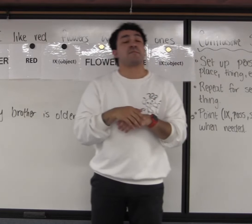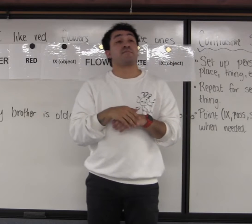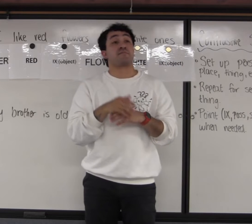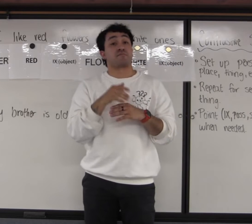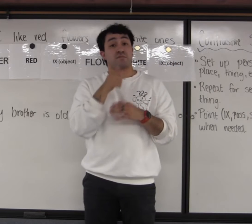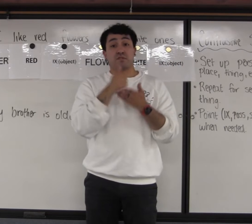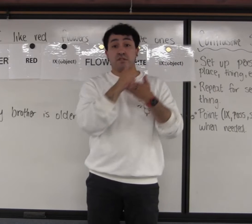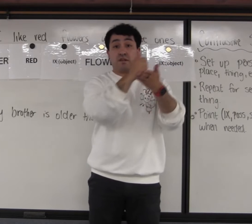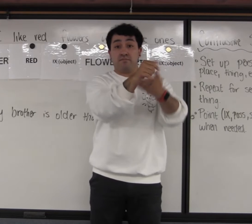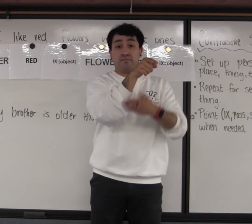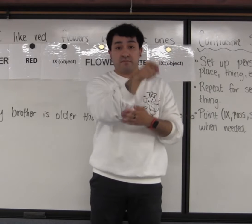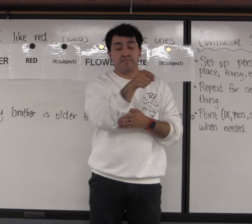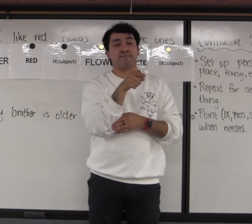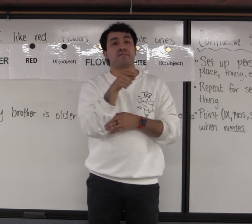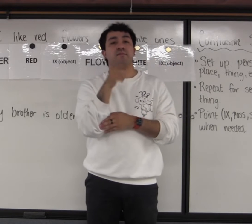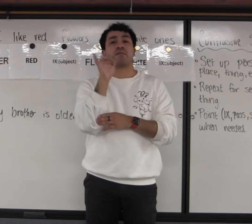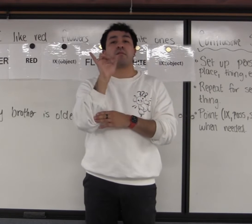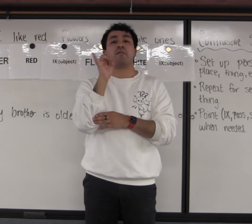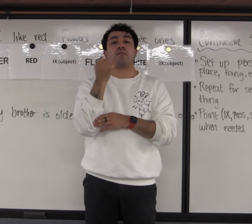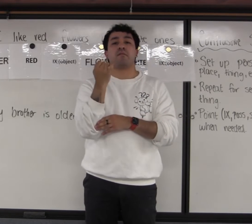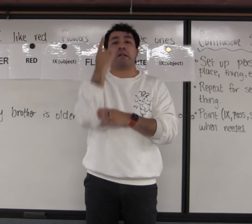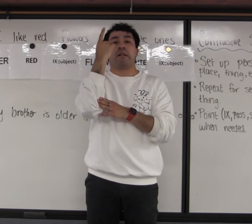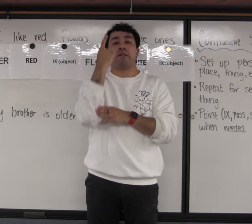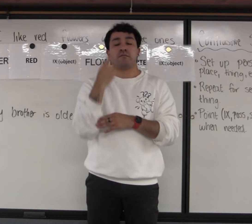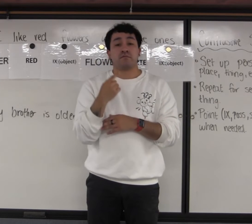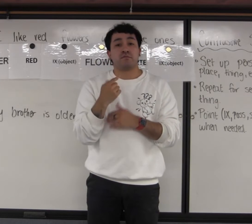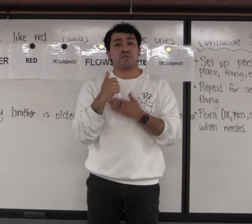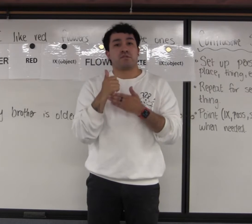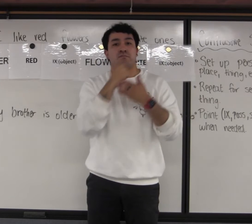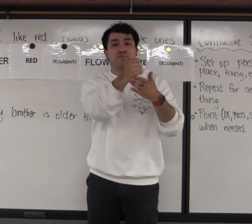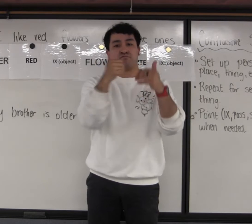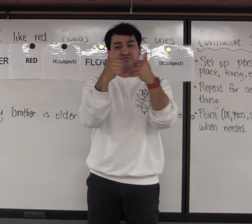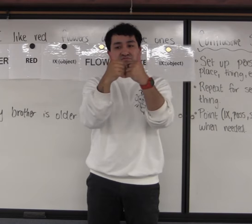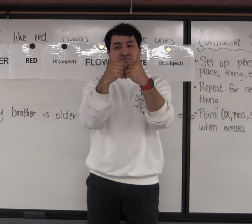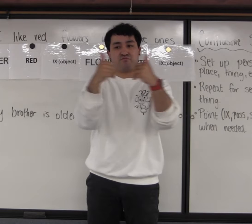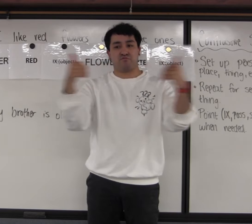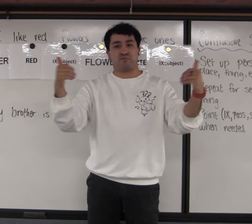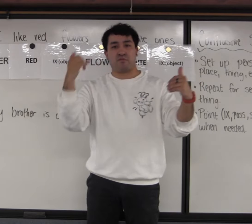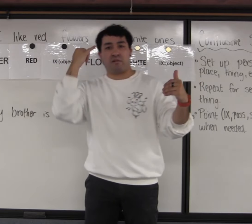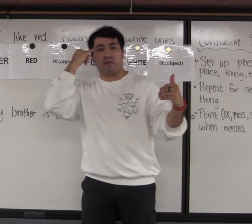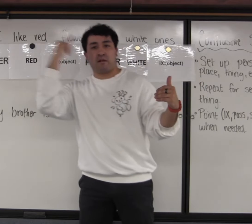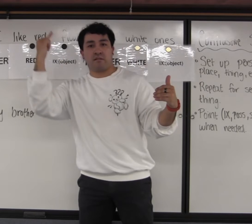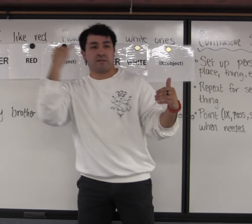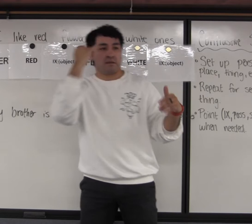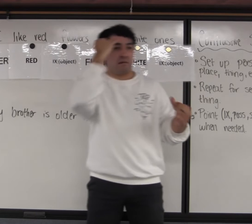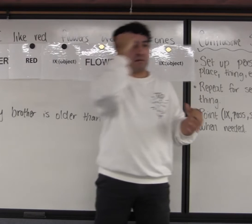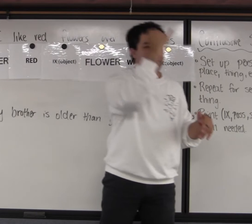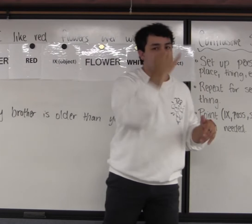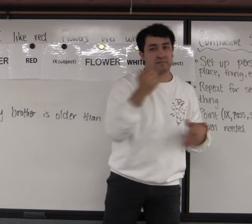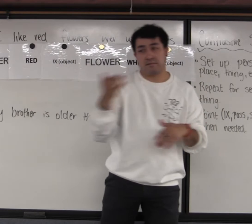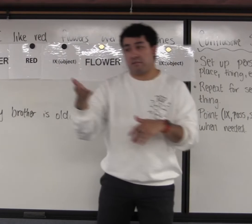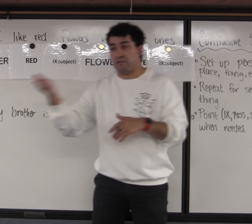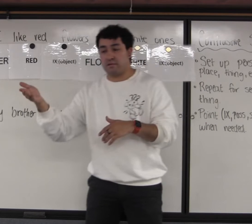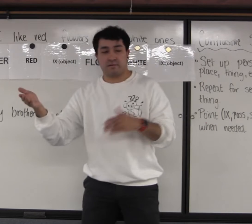or an audience, to really see that there is a difference between those two things. Right? You really want to separate those two ideas.